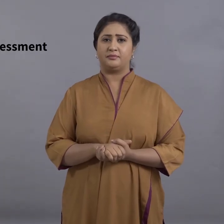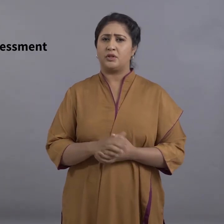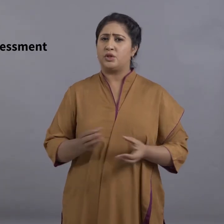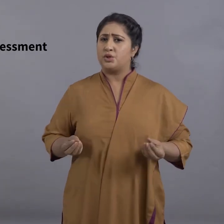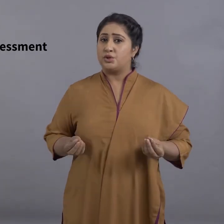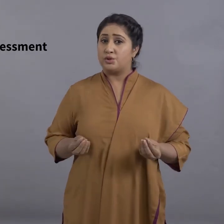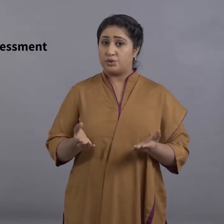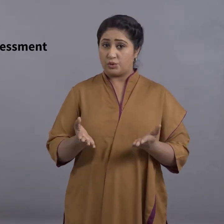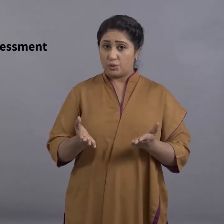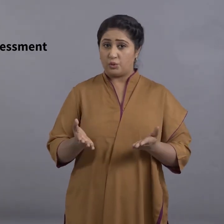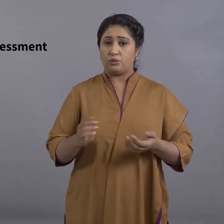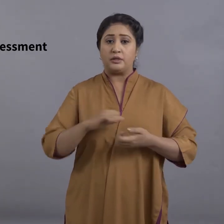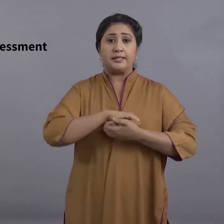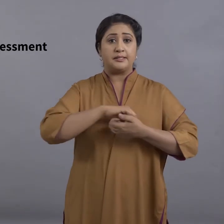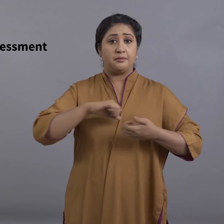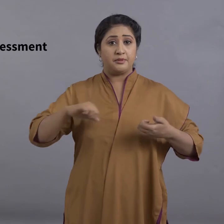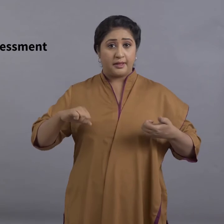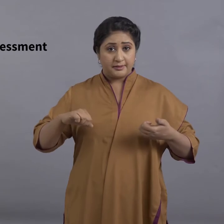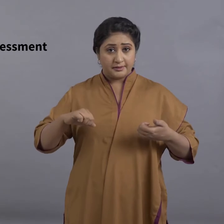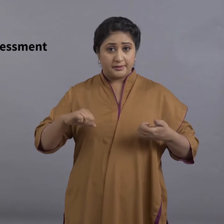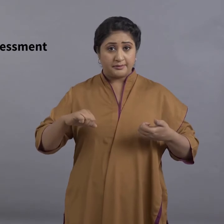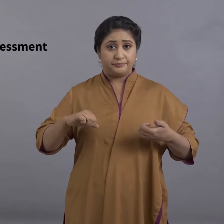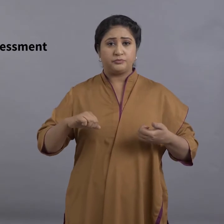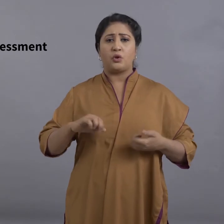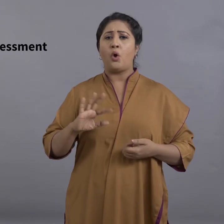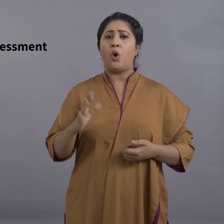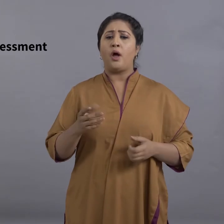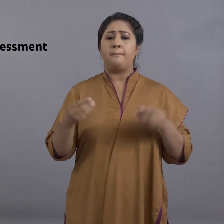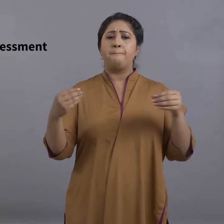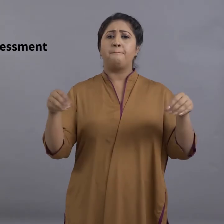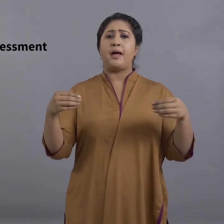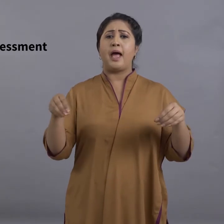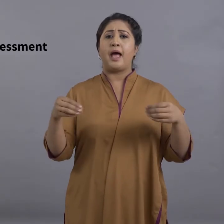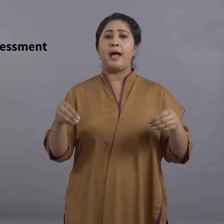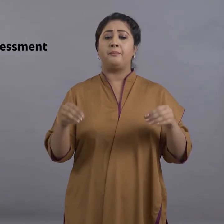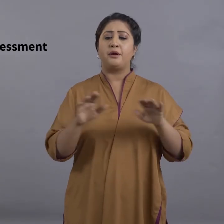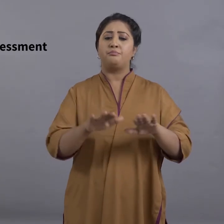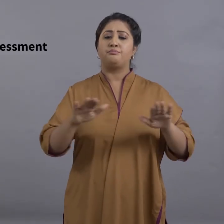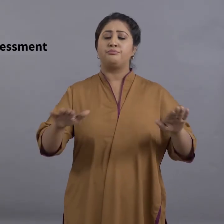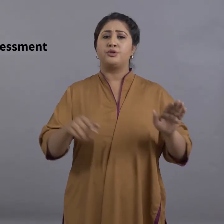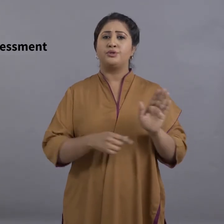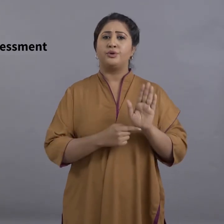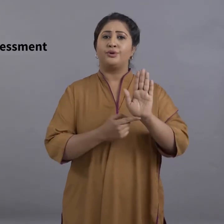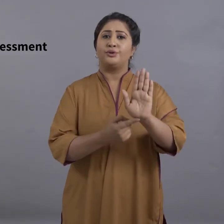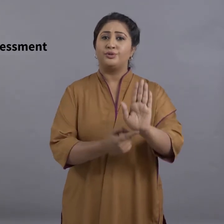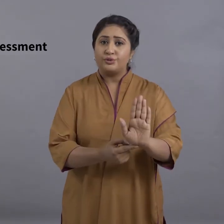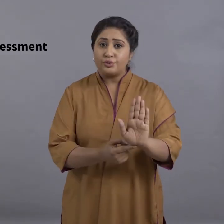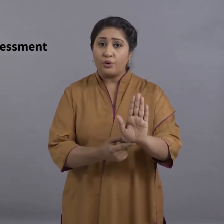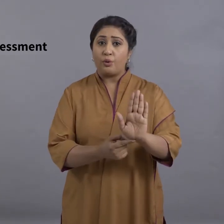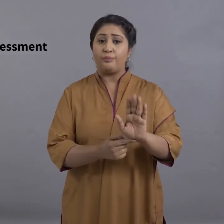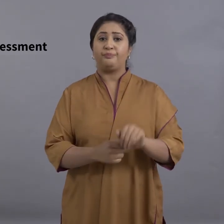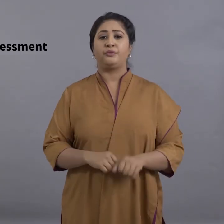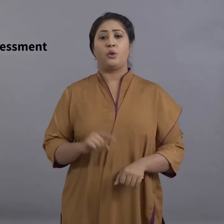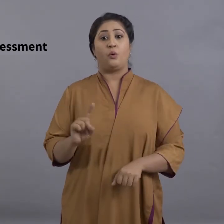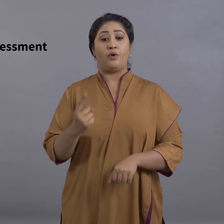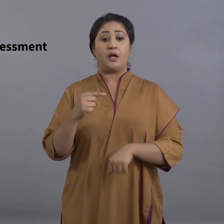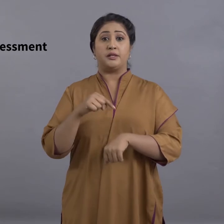Start from subtraction and show the paper to the student with the first test of subtraction facing